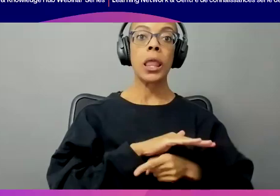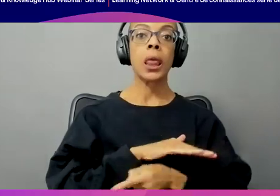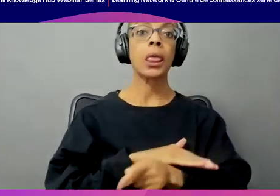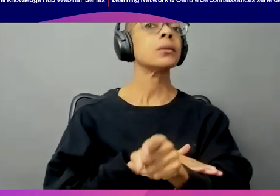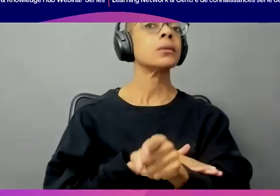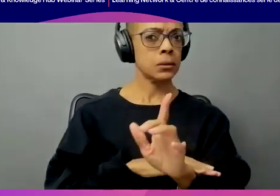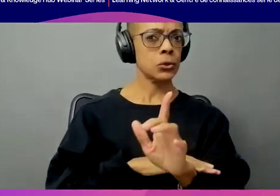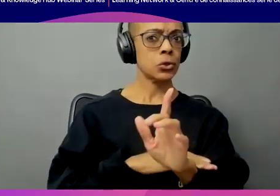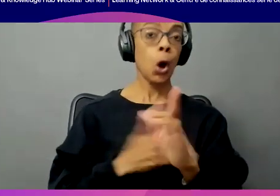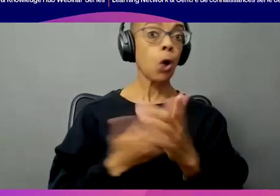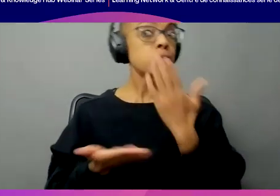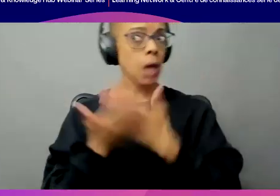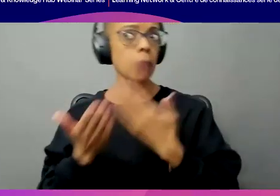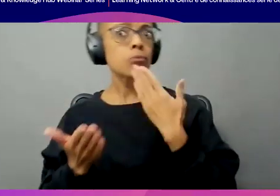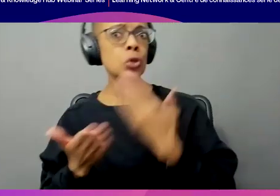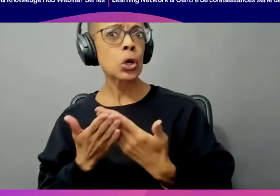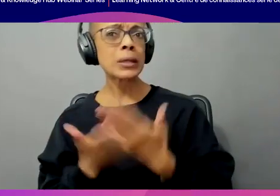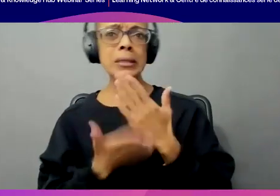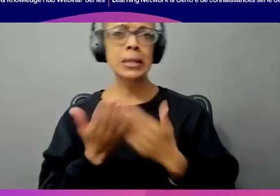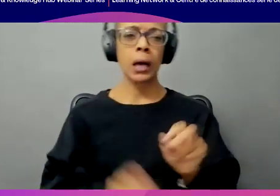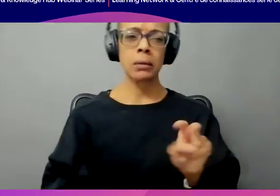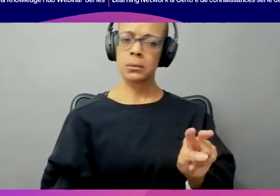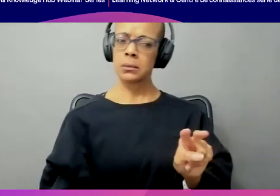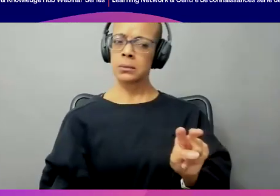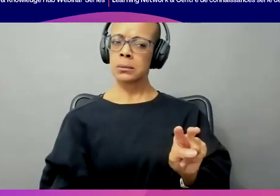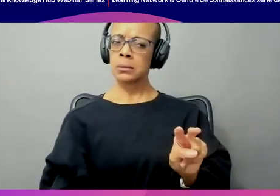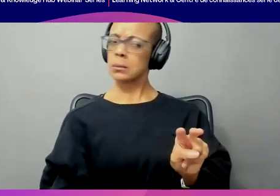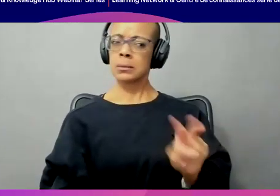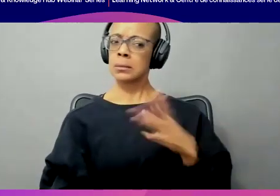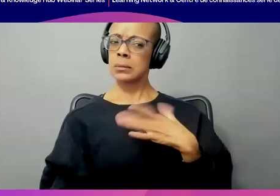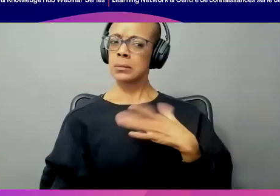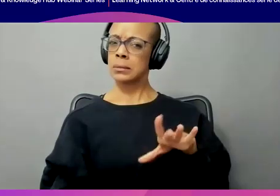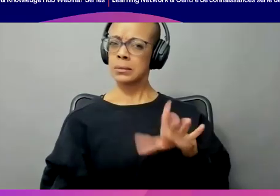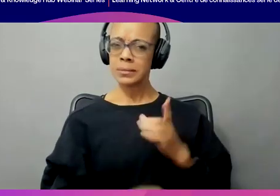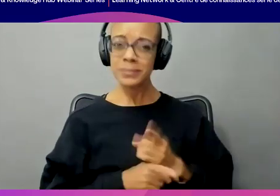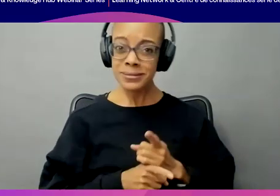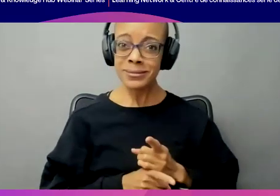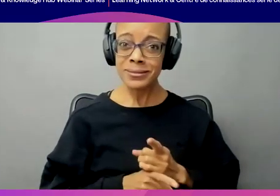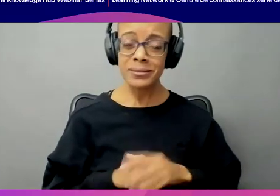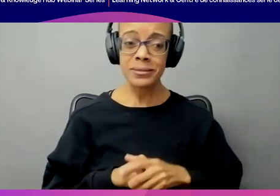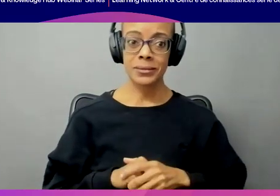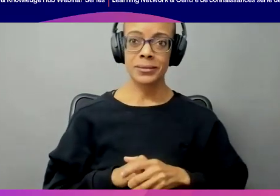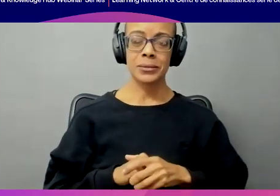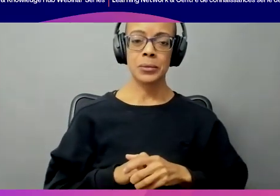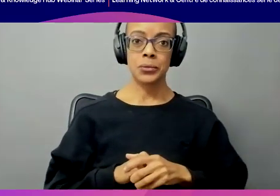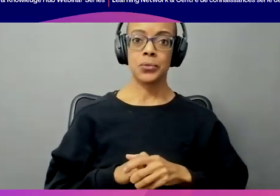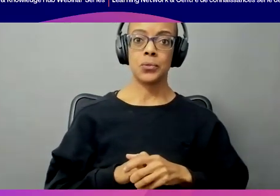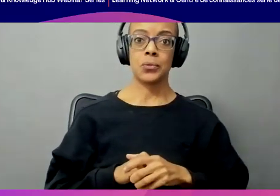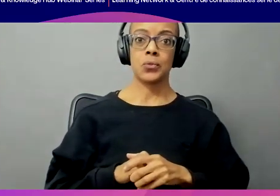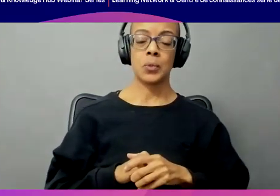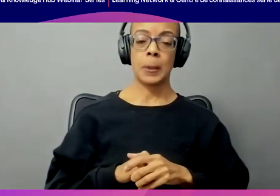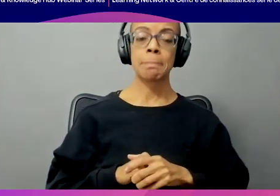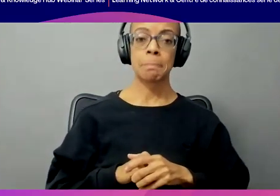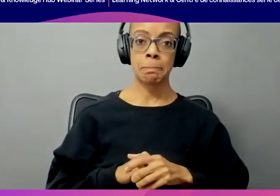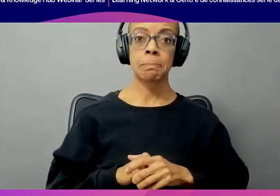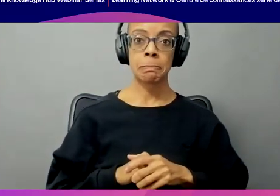bit more concerning. And so then you think about, I love the thought about how then do we think about where and